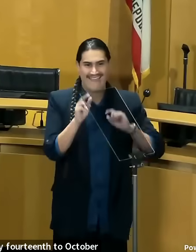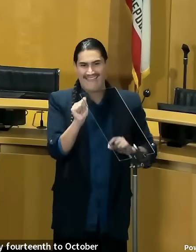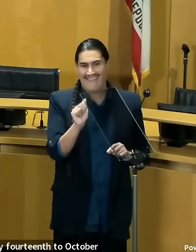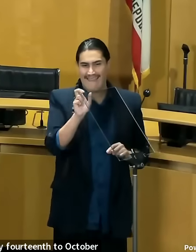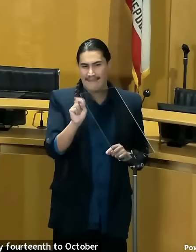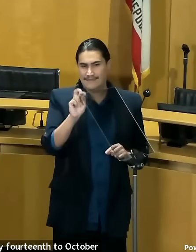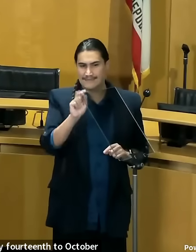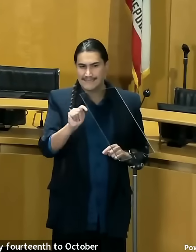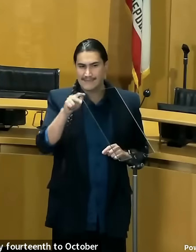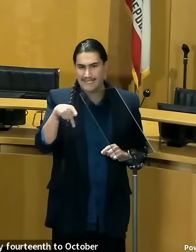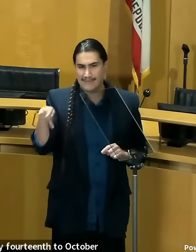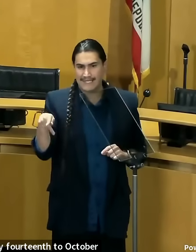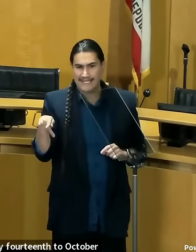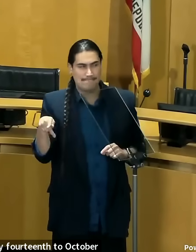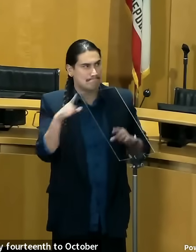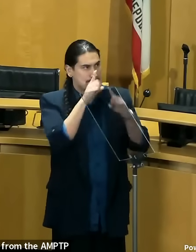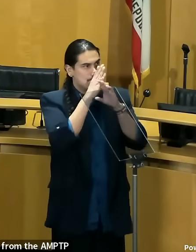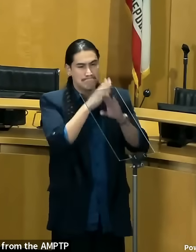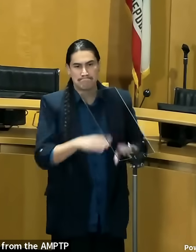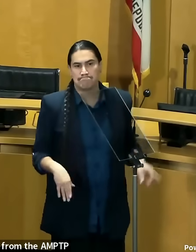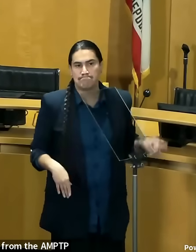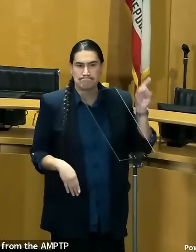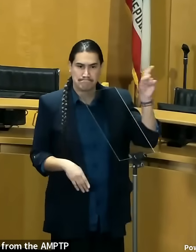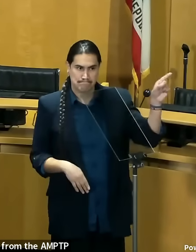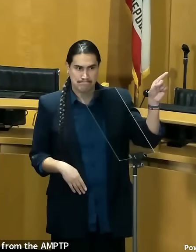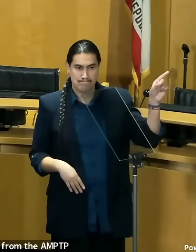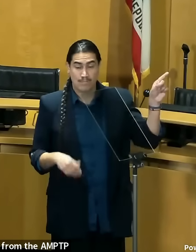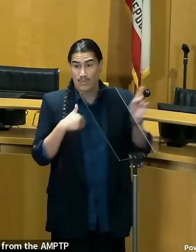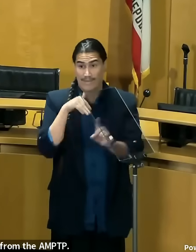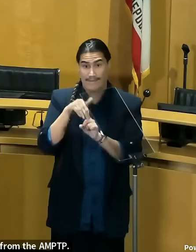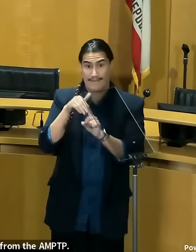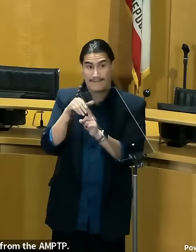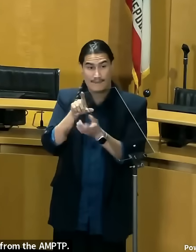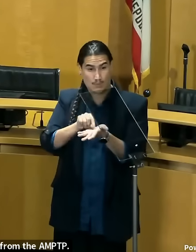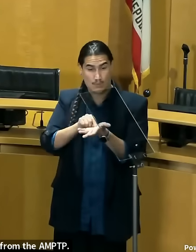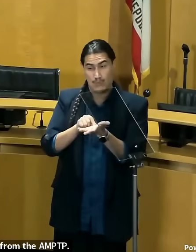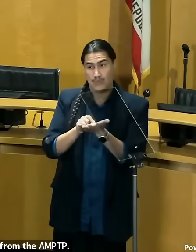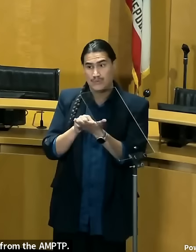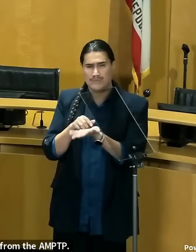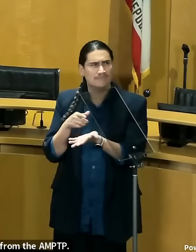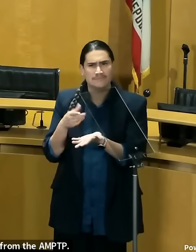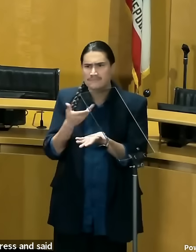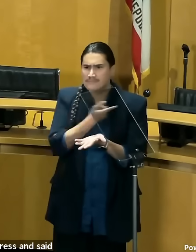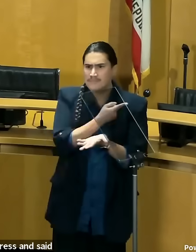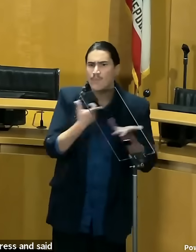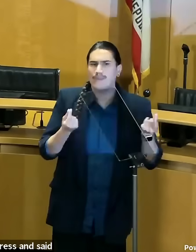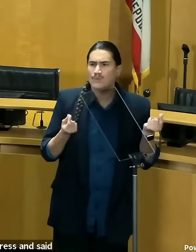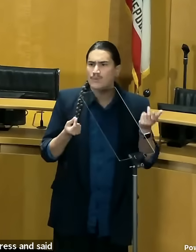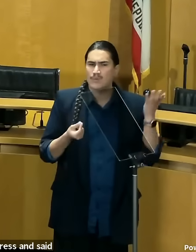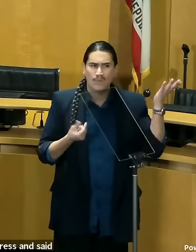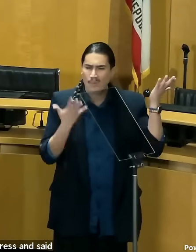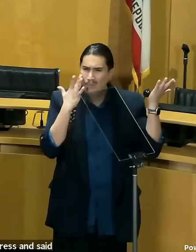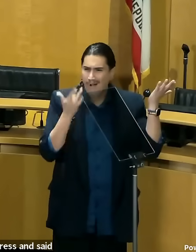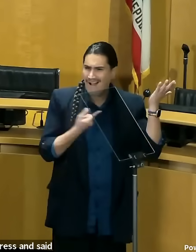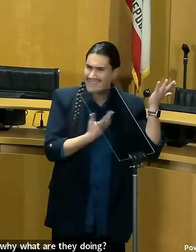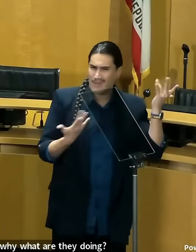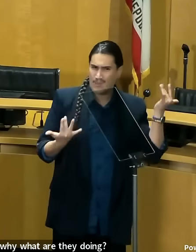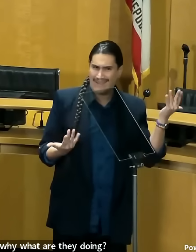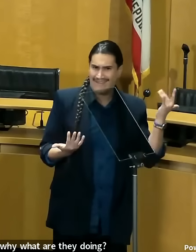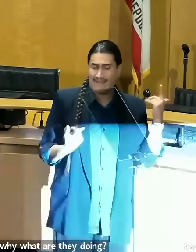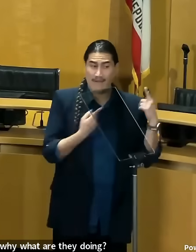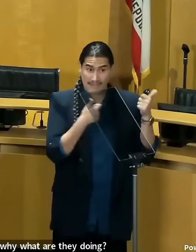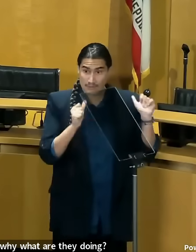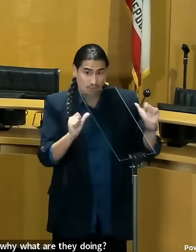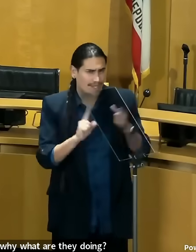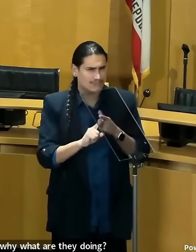AMPTP. We went to the press and said, why? What are they doing? What are they waiting for? Are they trying